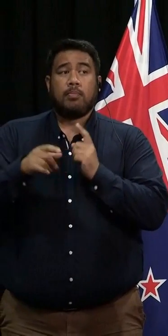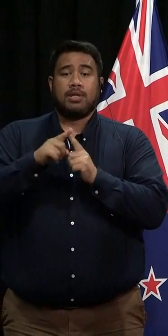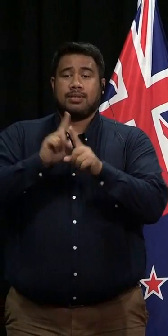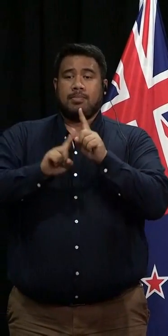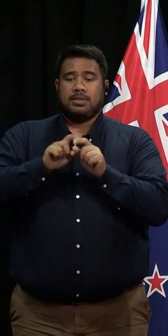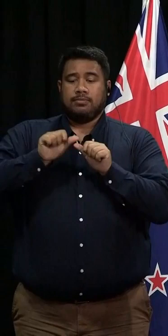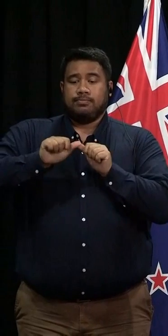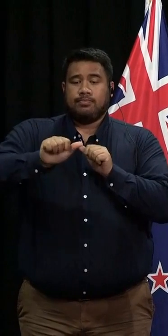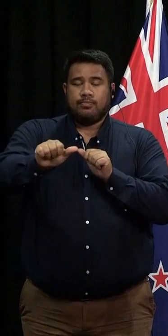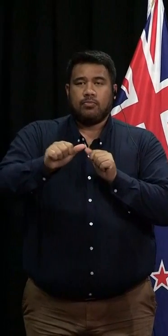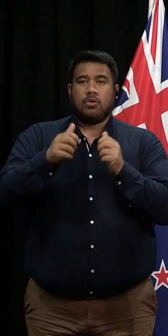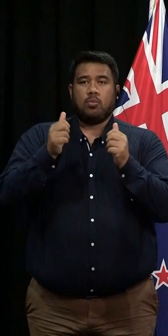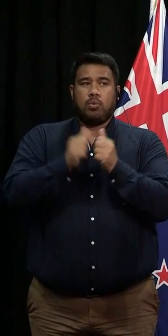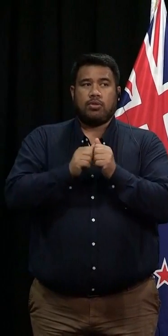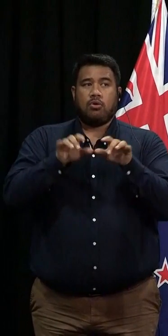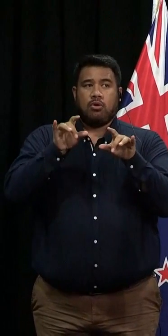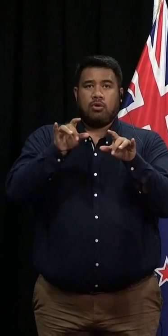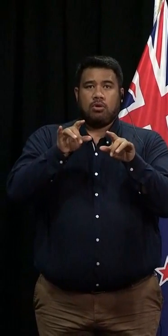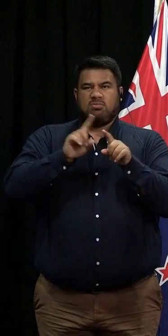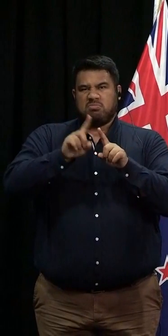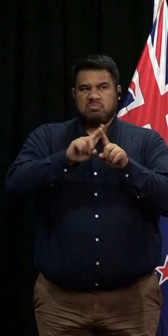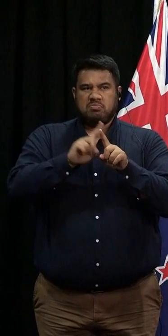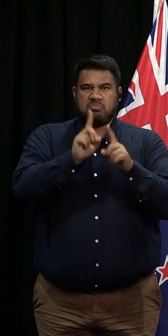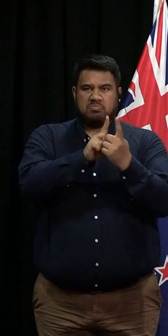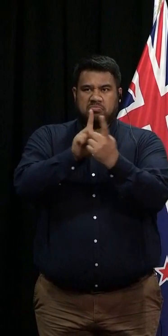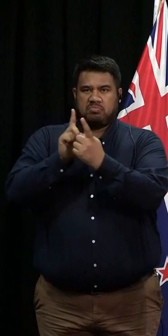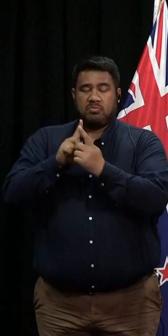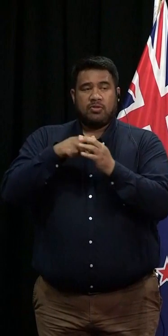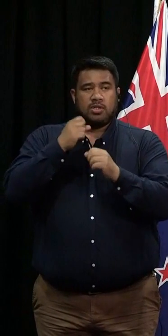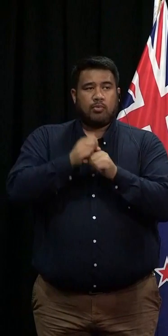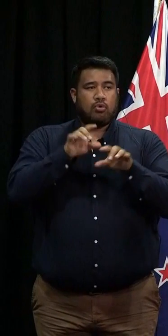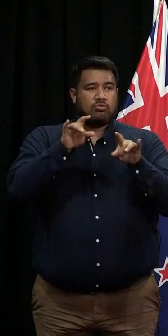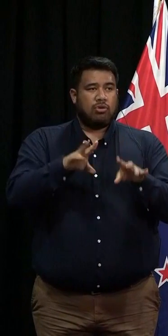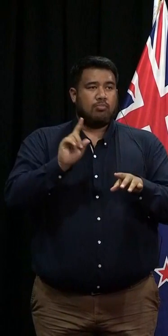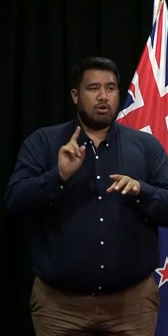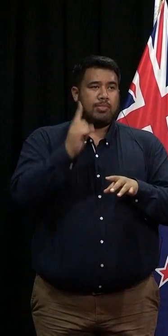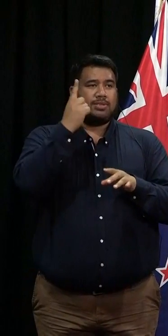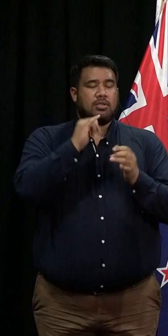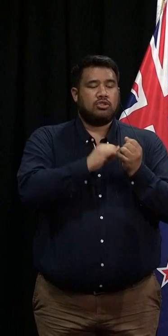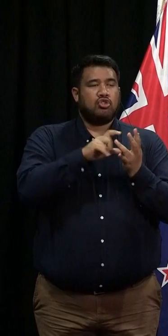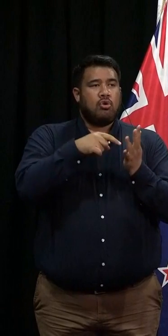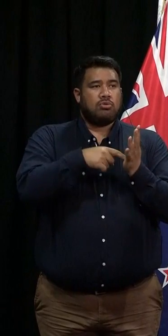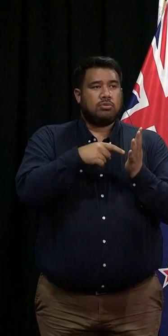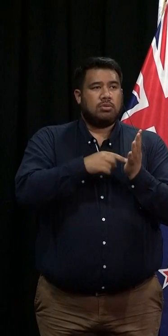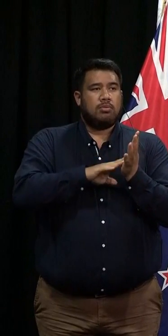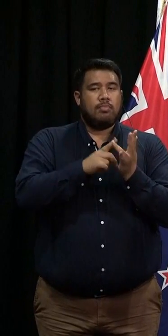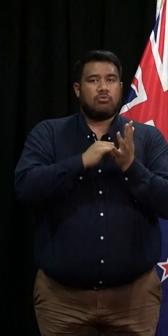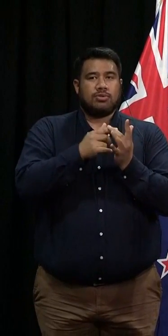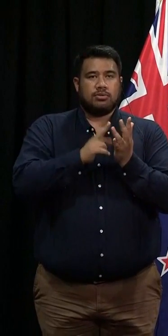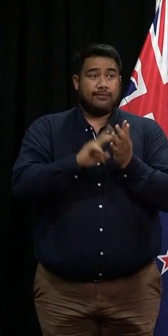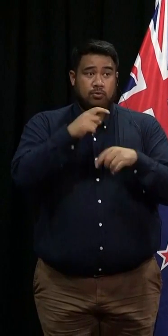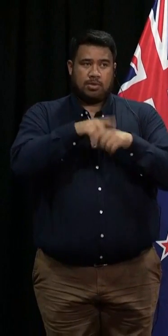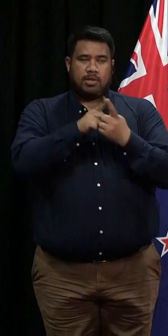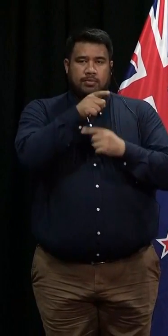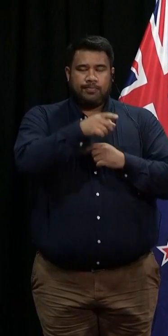first face-to-face meeting with the Australian Prime Minister, Scott Morrison. Trade will be a focus of the trip.